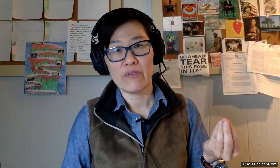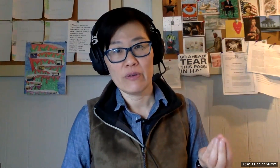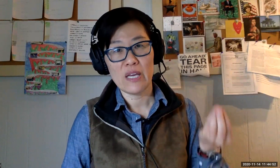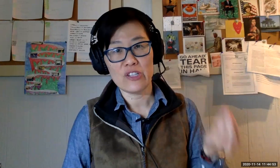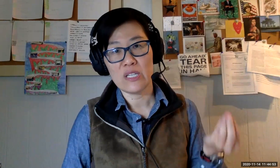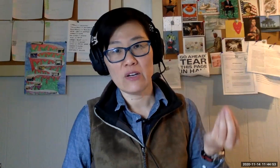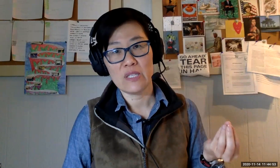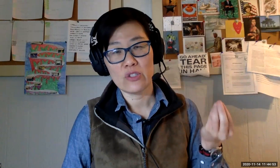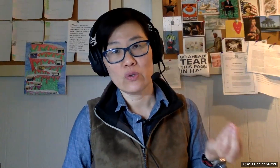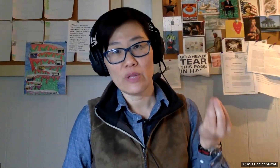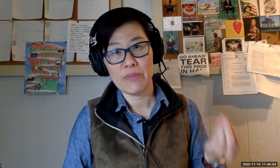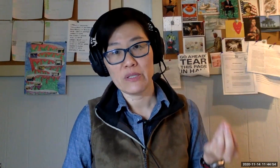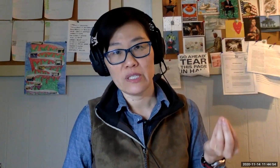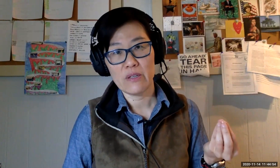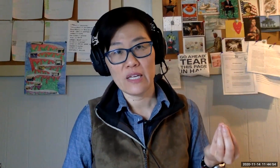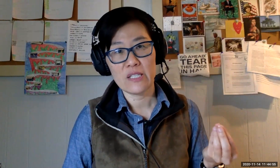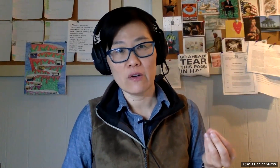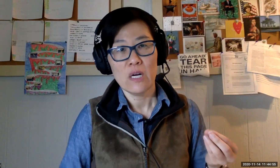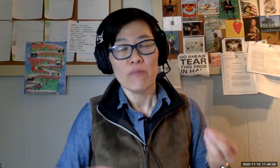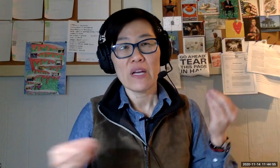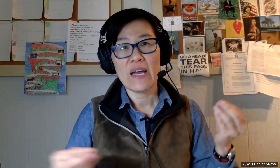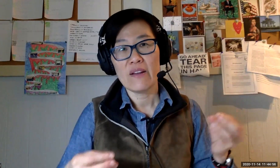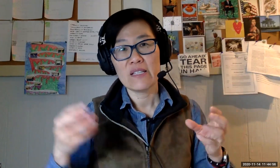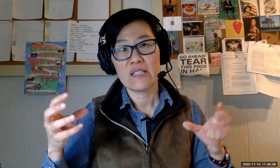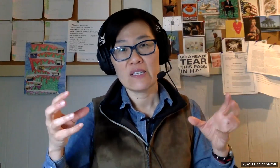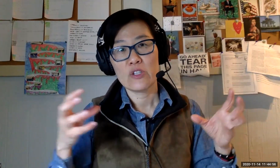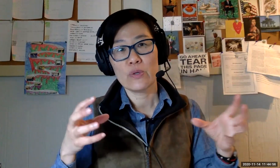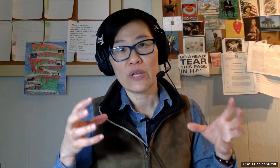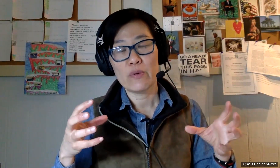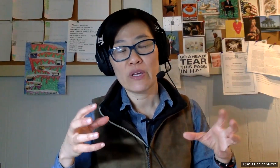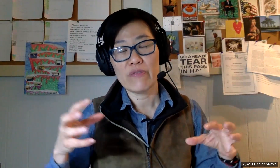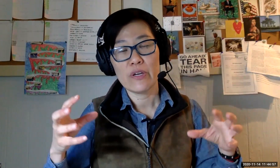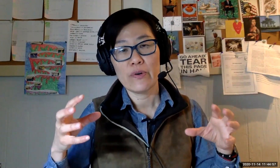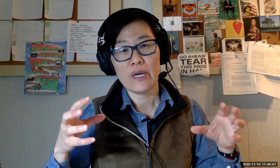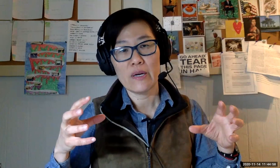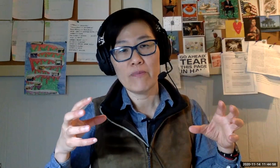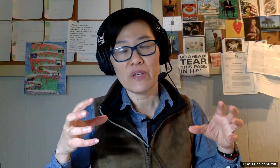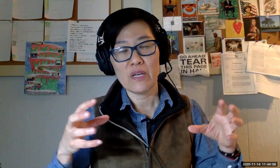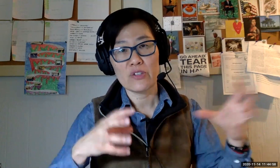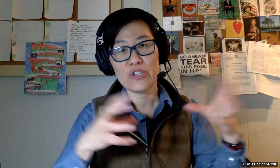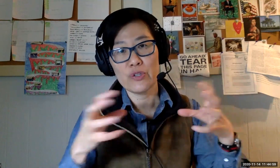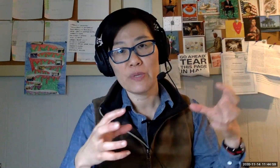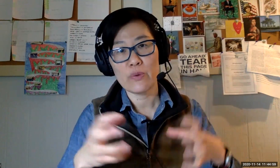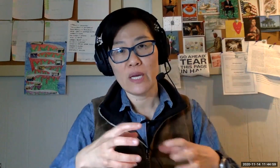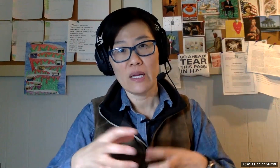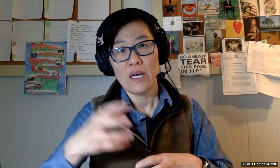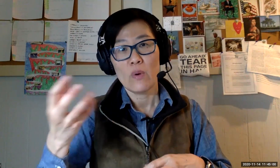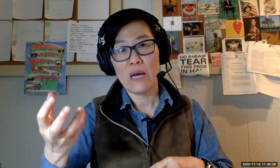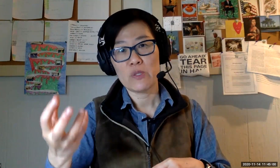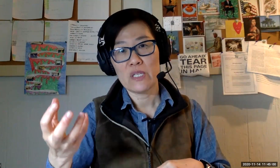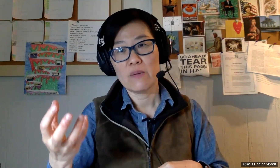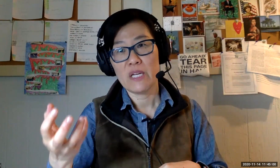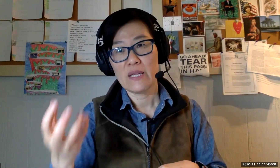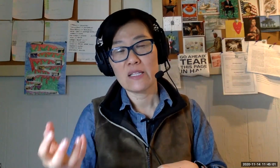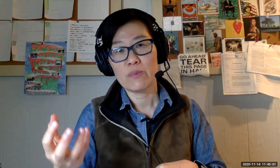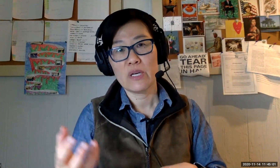that, it'll give you the agent house that sold that particular deal. Okay, so again, this is the tool that will give you the interstitial between what